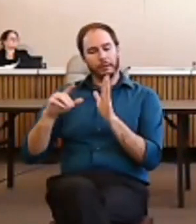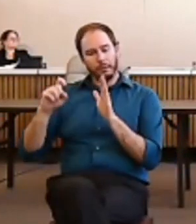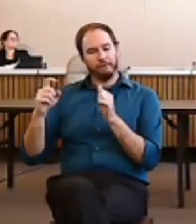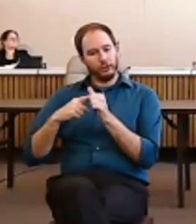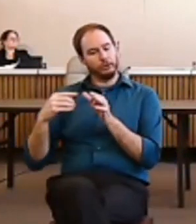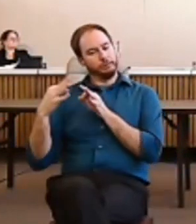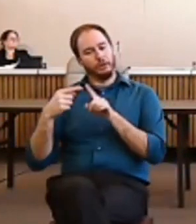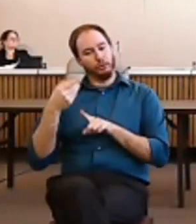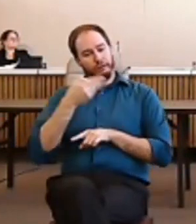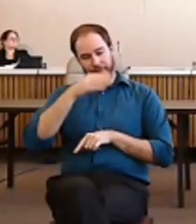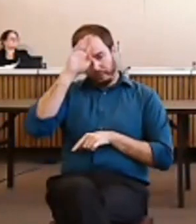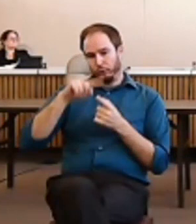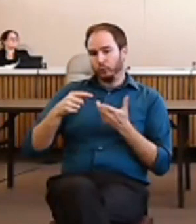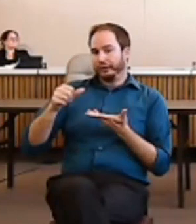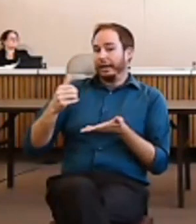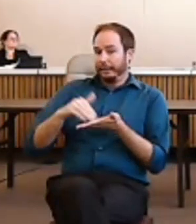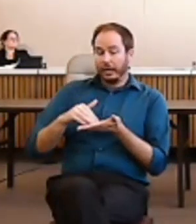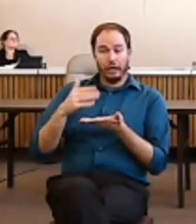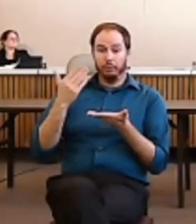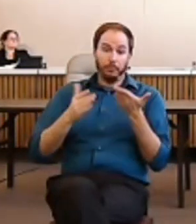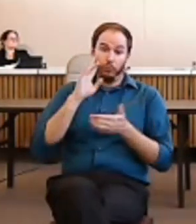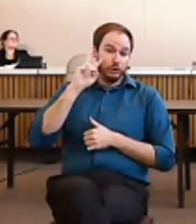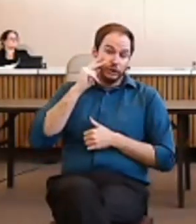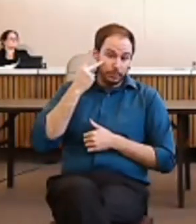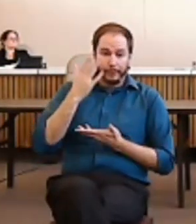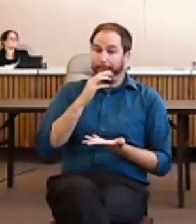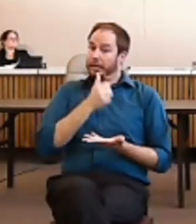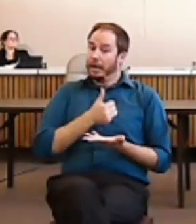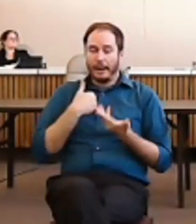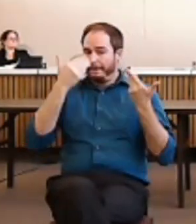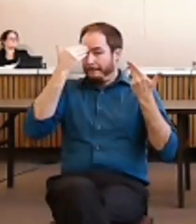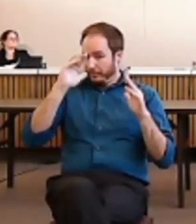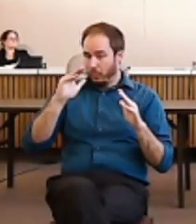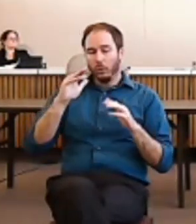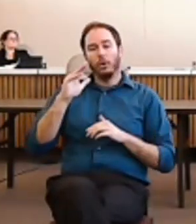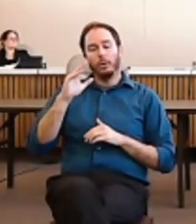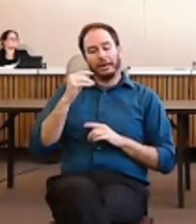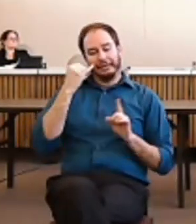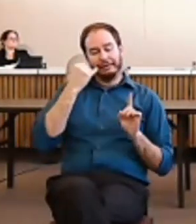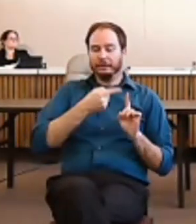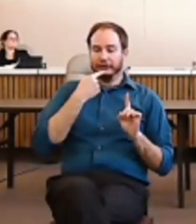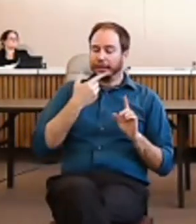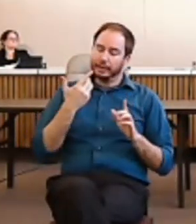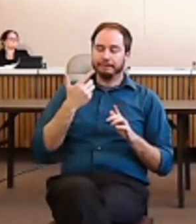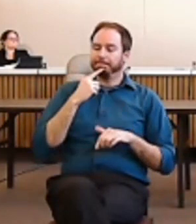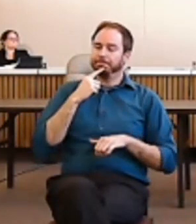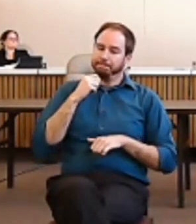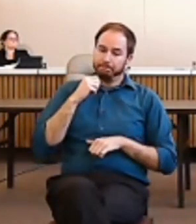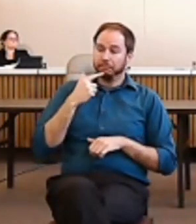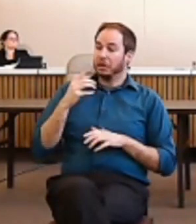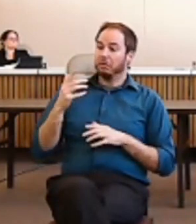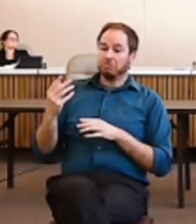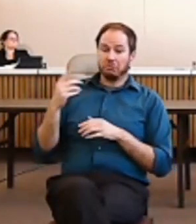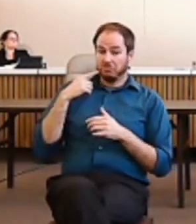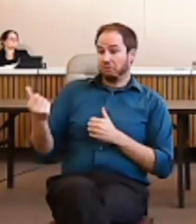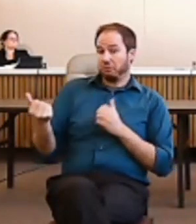explain their case. That doesn't mean he's going to change his mind. But again, if he says, yes, this plan is okay, and I'm going to